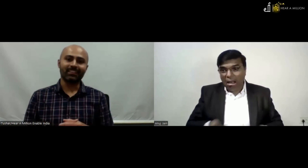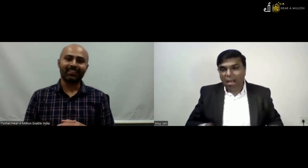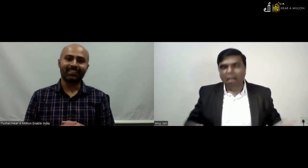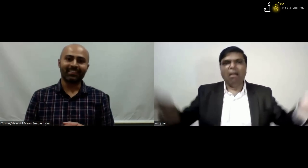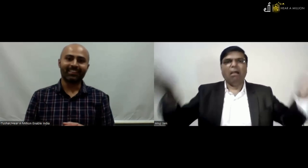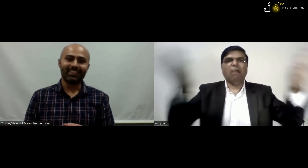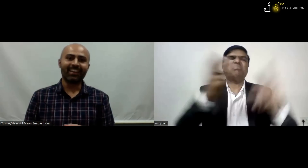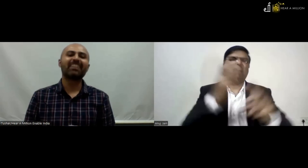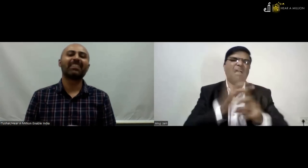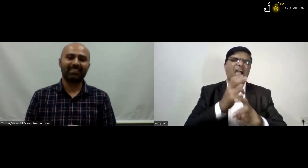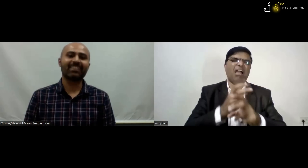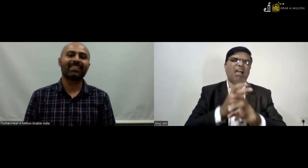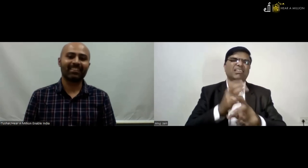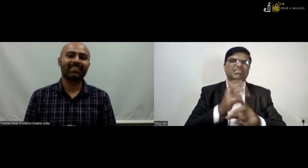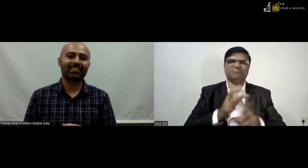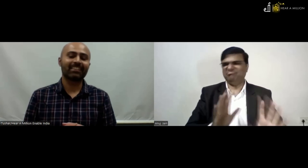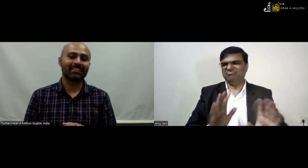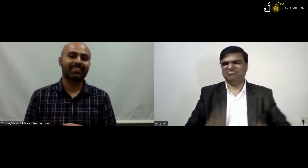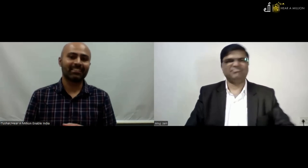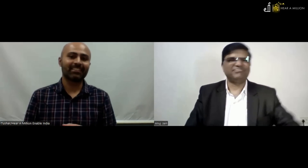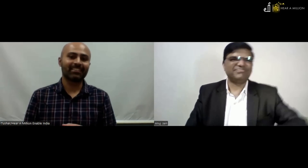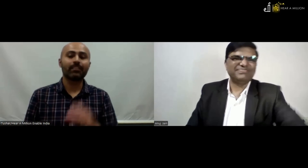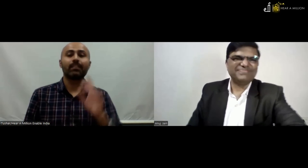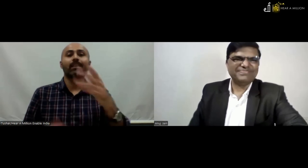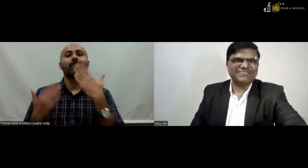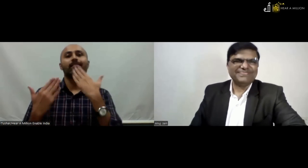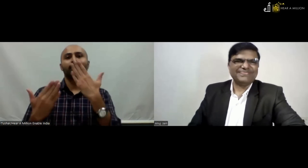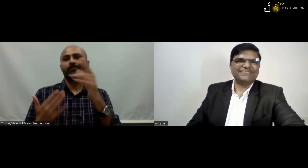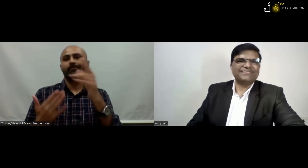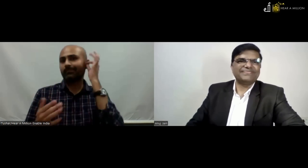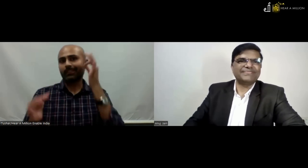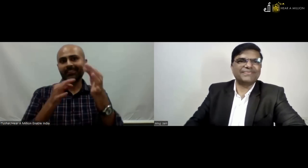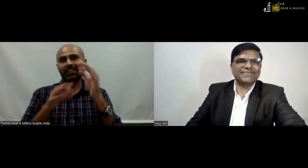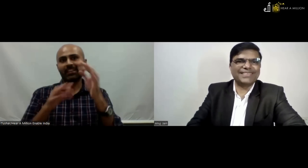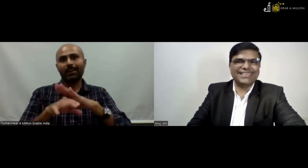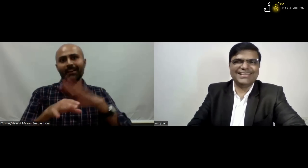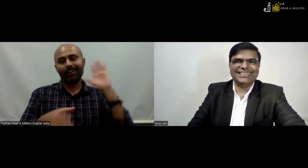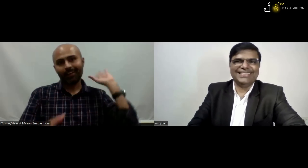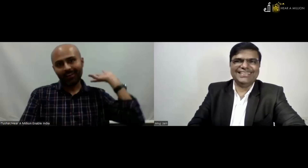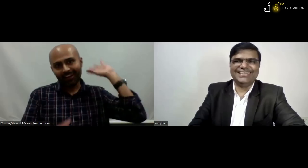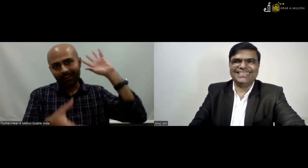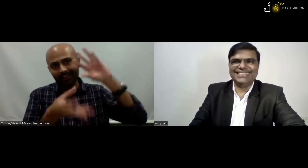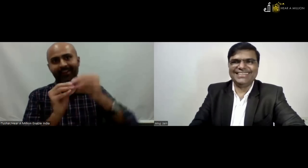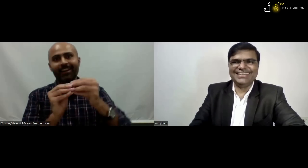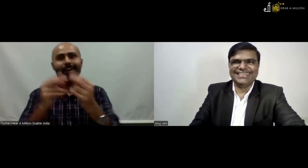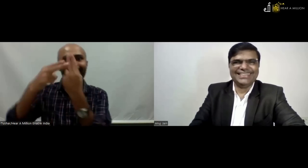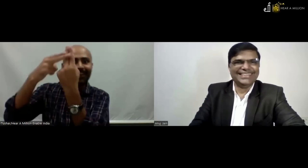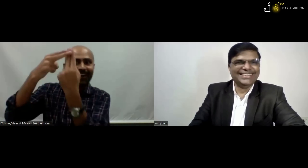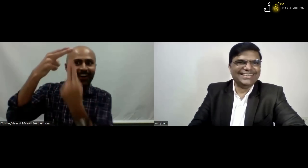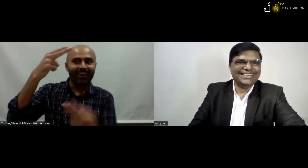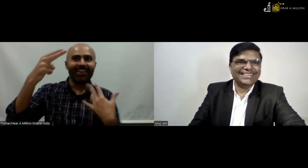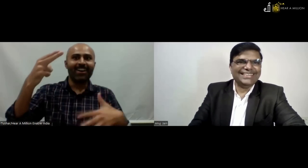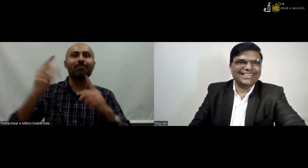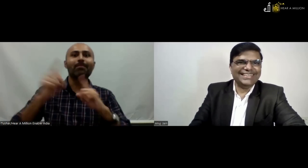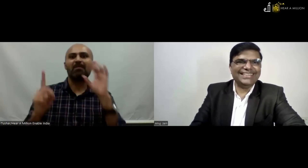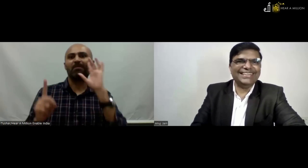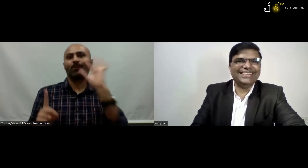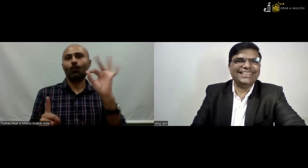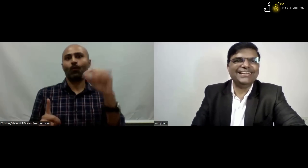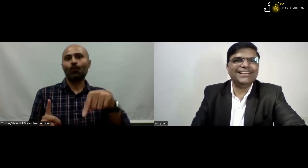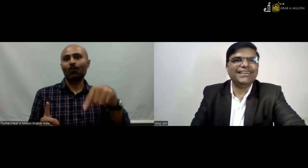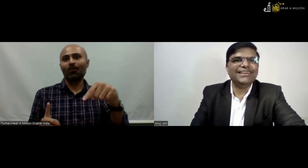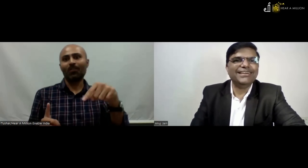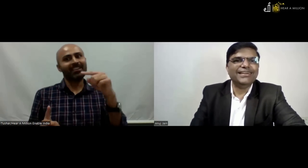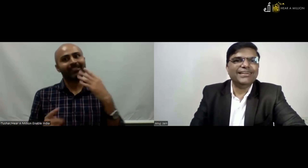have really done well. Advocacy efforts have been successful, but yes, we have still not received a national consensus on it. Thank you